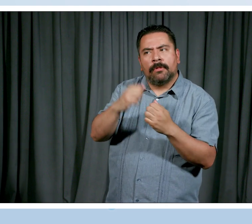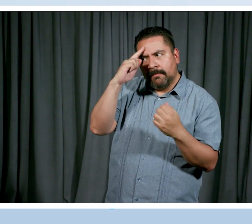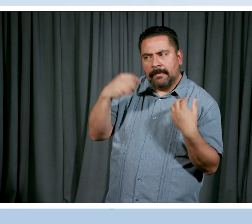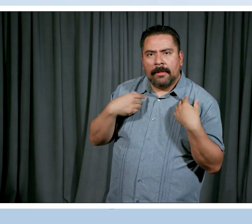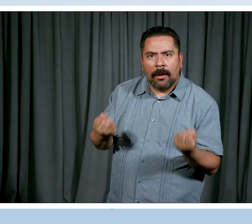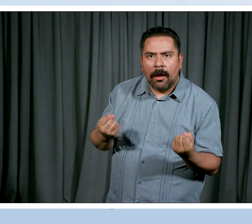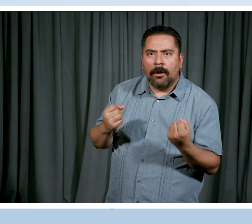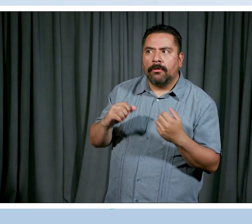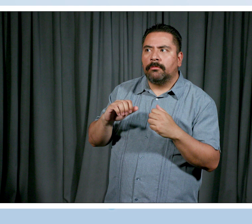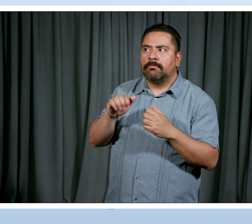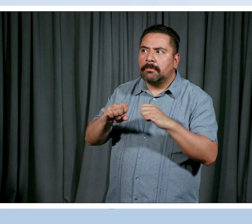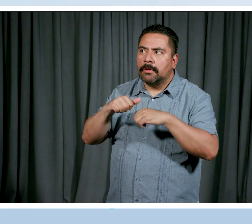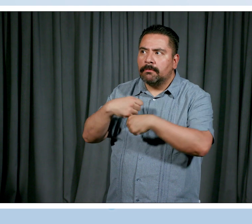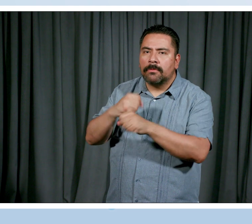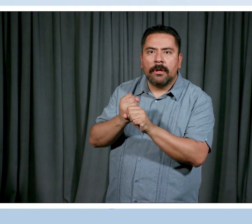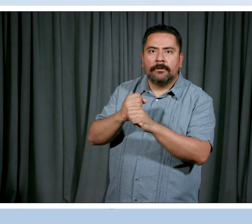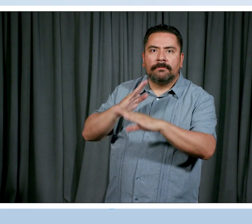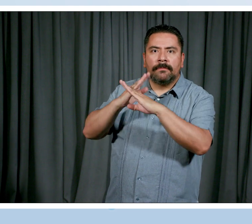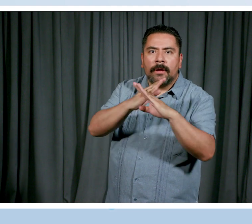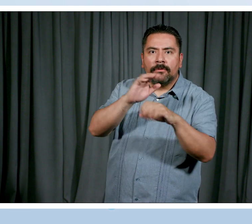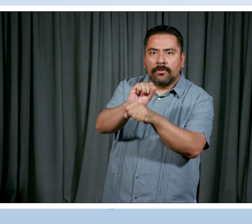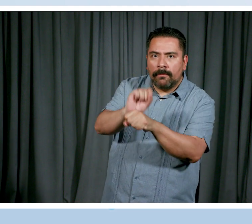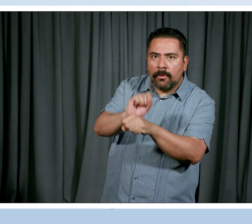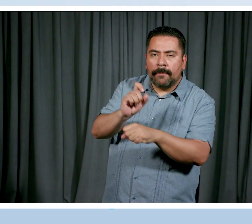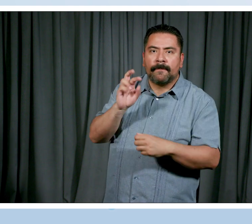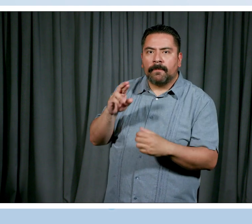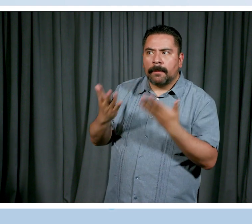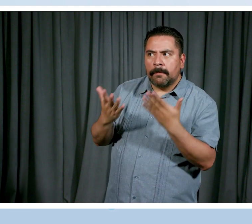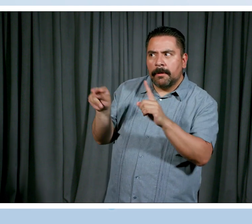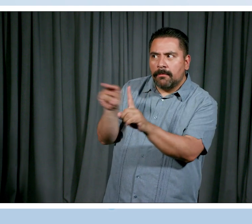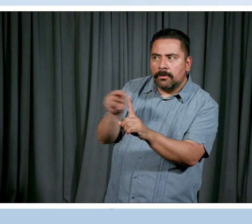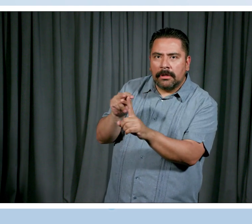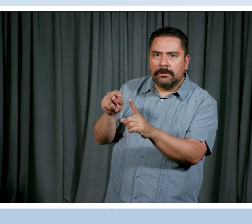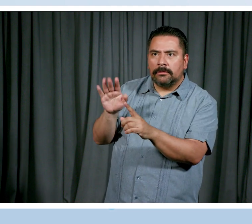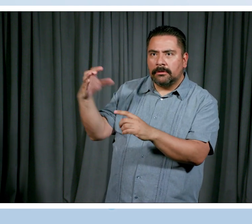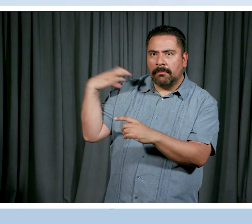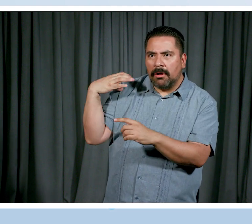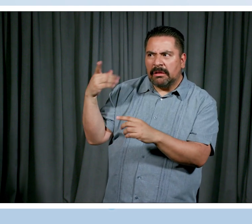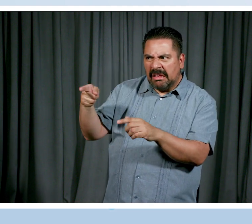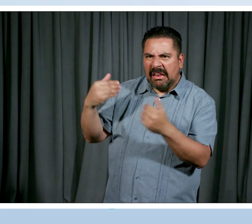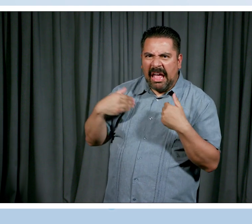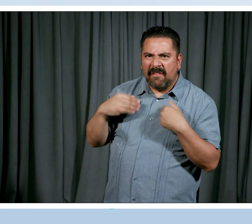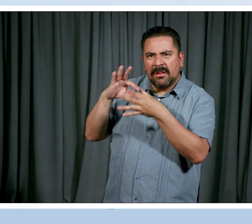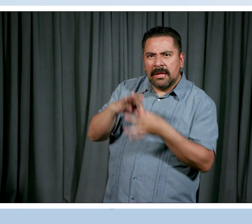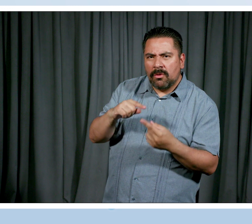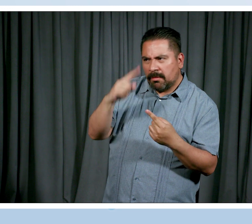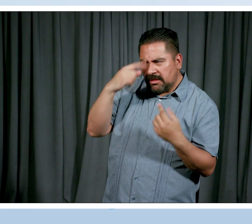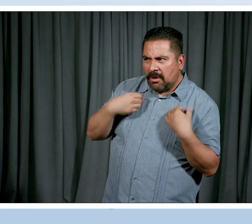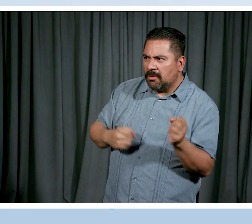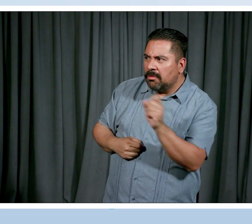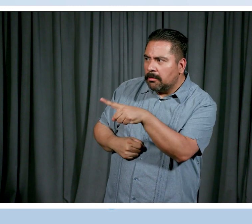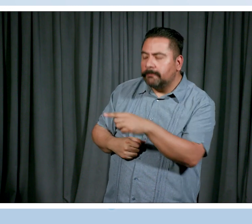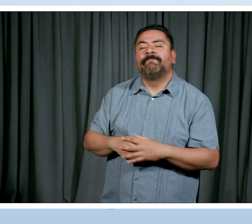they might cause barriers to employment, or just even perceptions that employers might have around mental health?